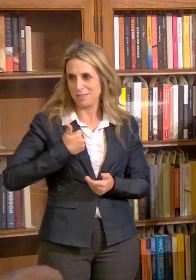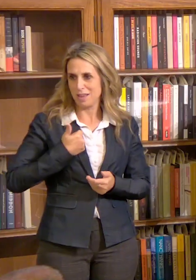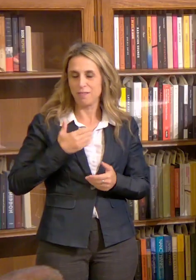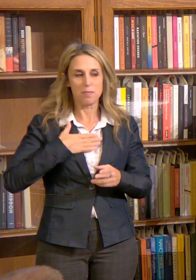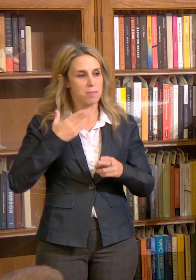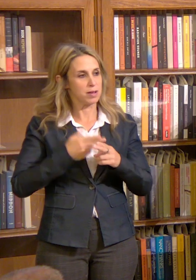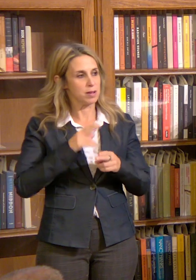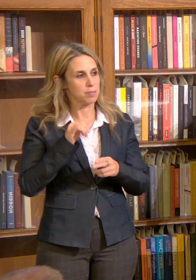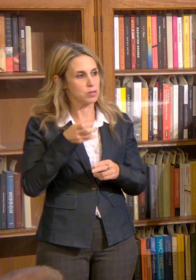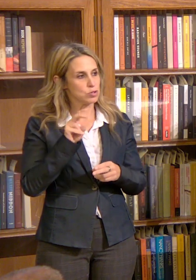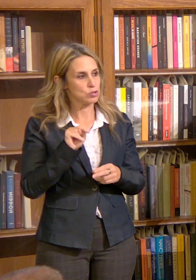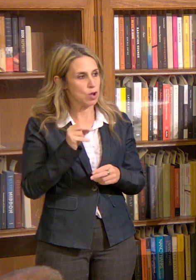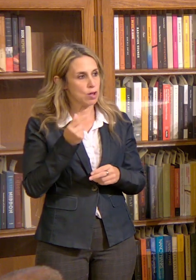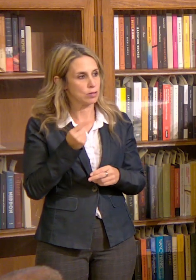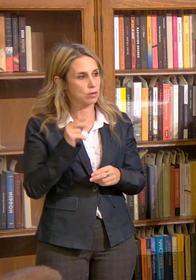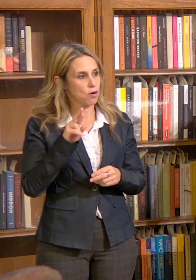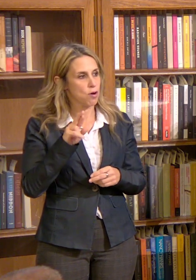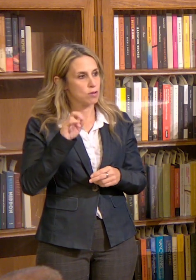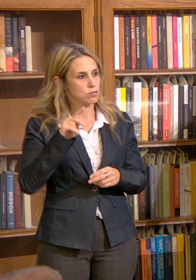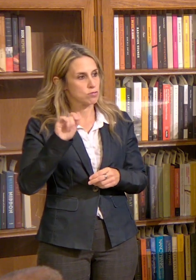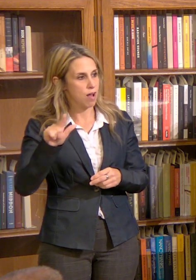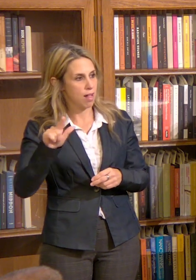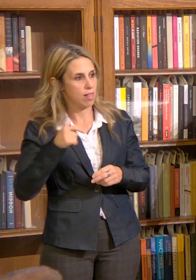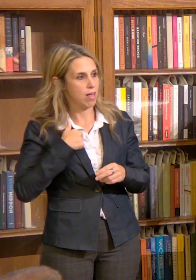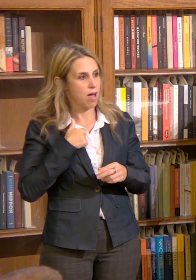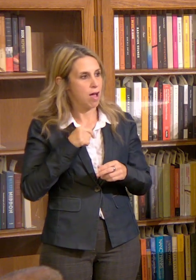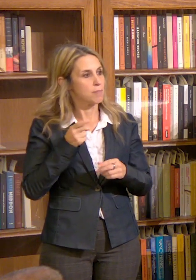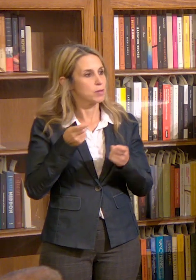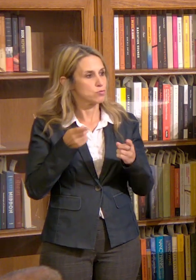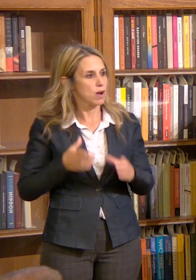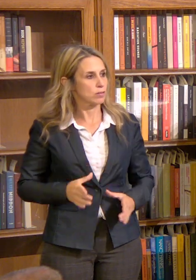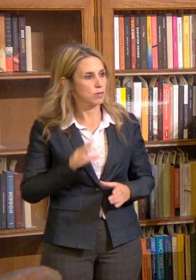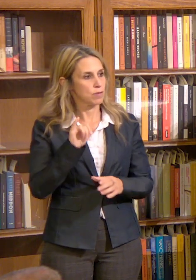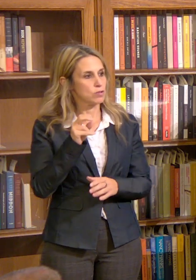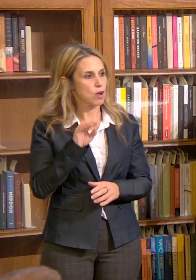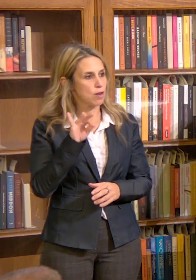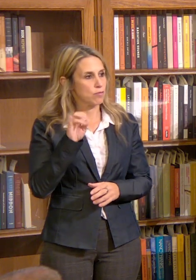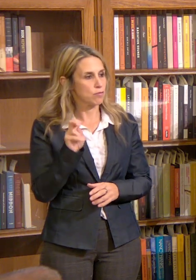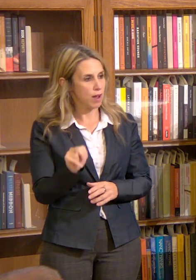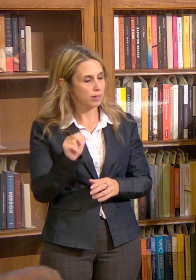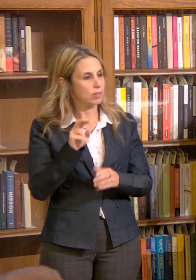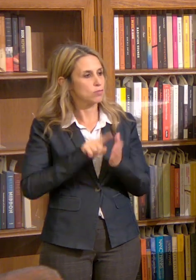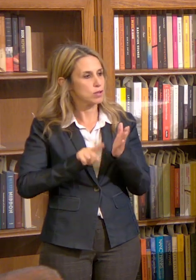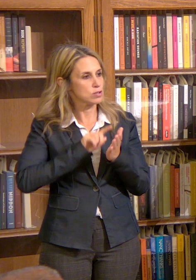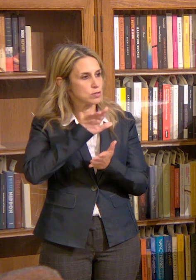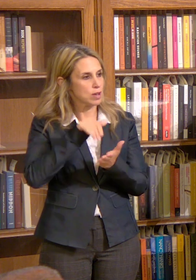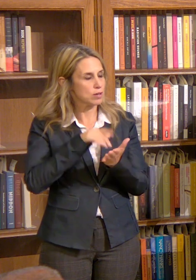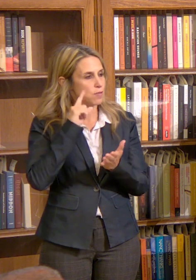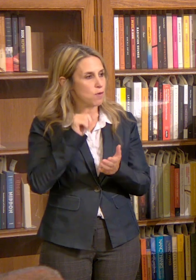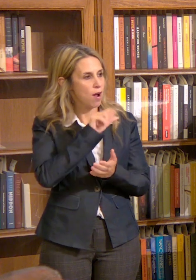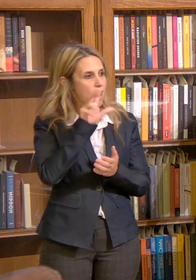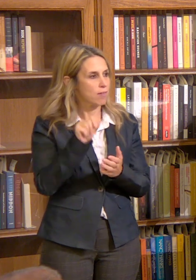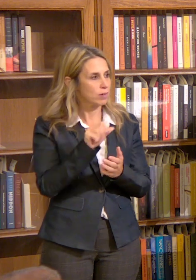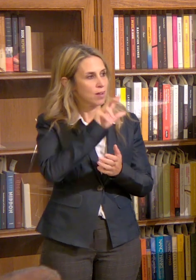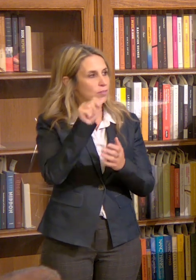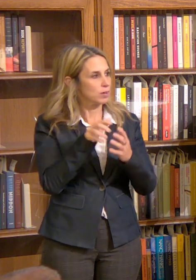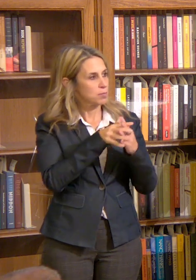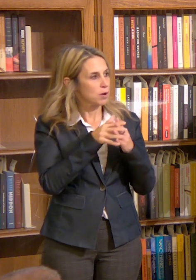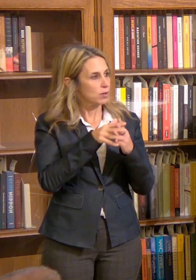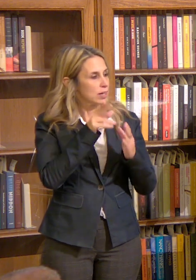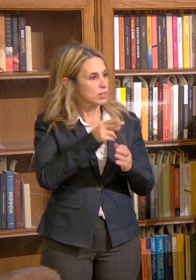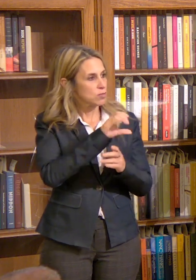name is John gartrell and I serve as the Director of the John hope Franklin Research Center for African and African-American history and